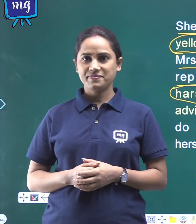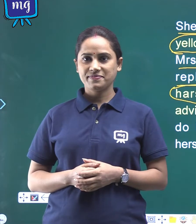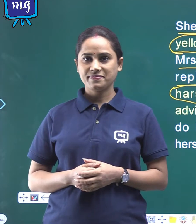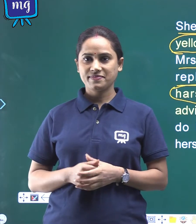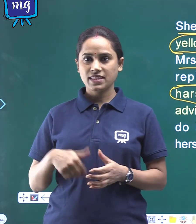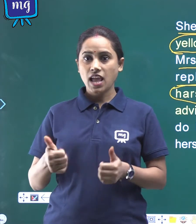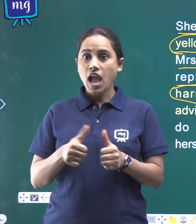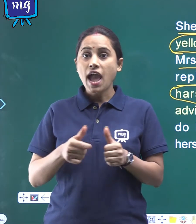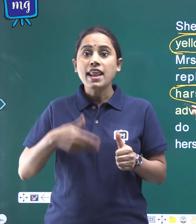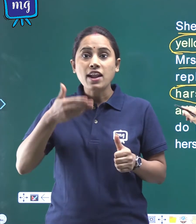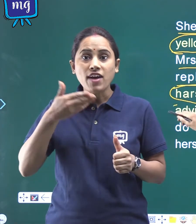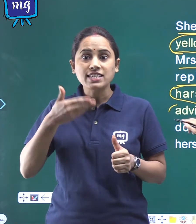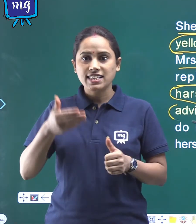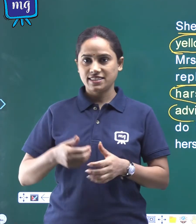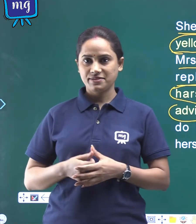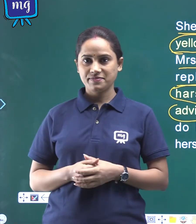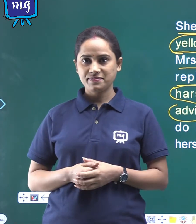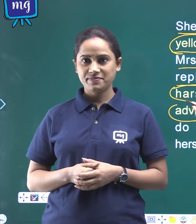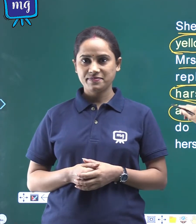and advises